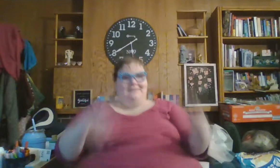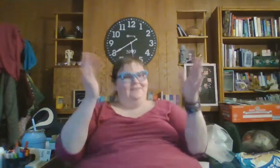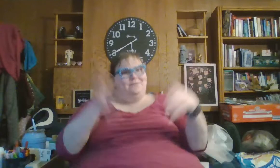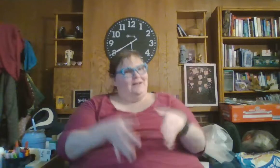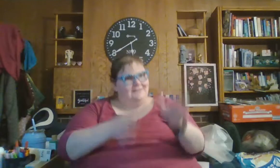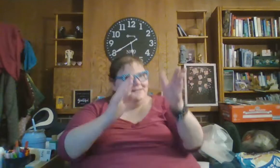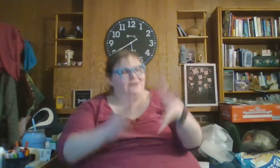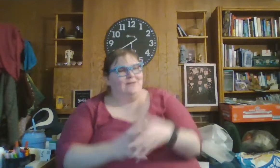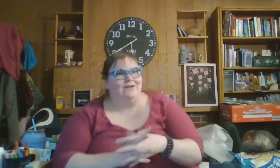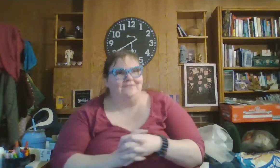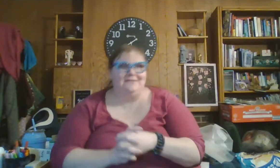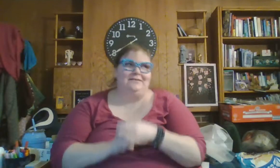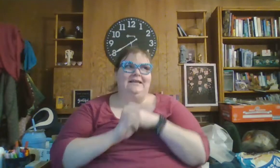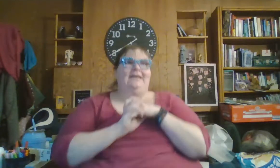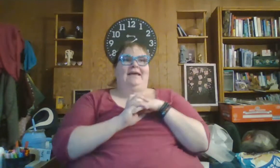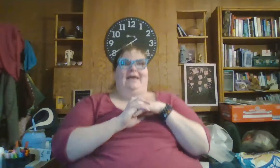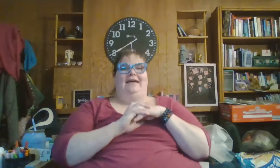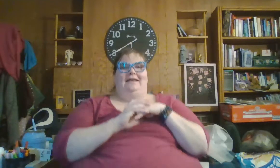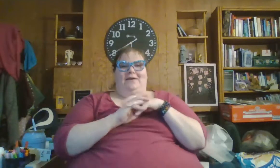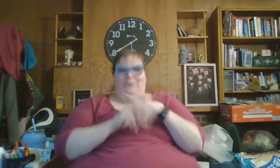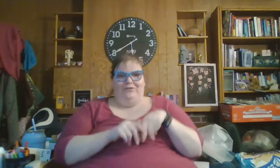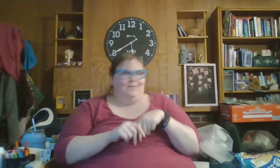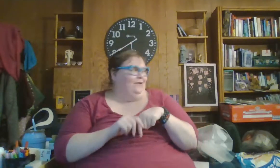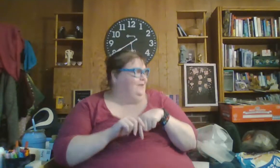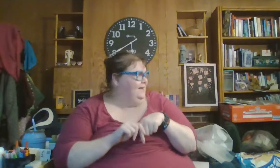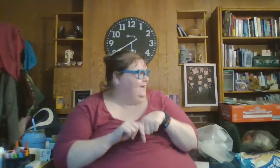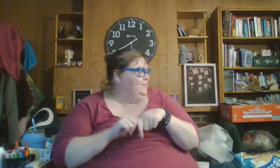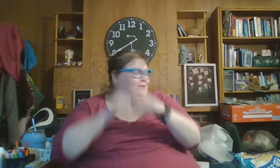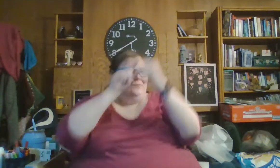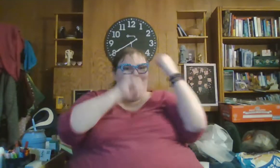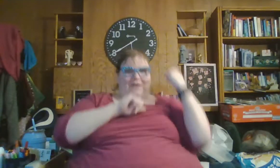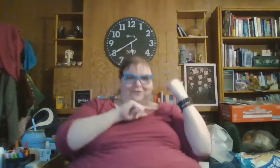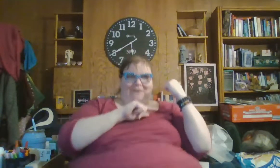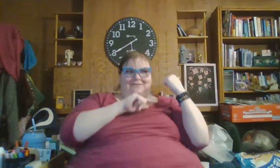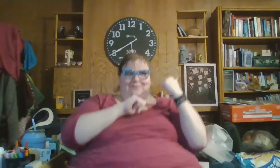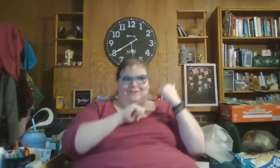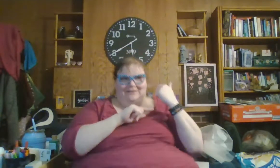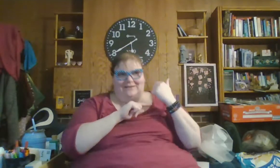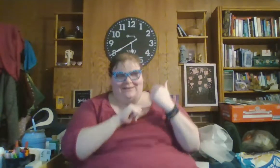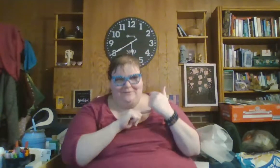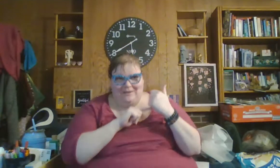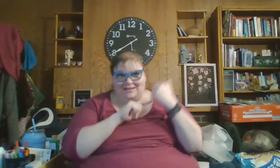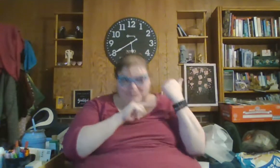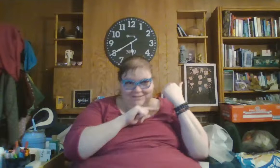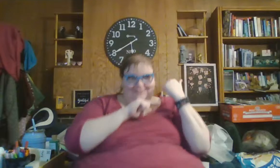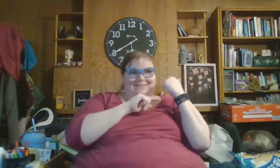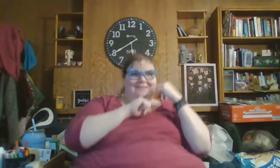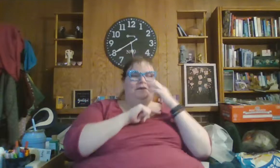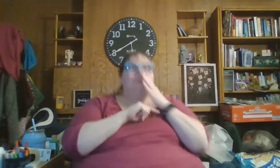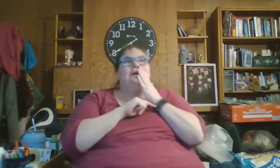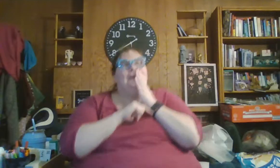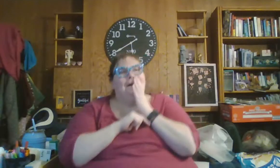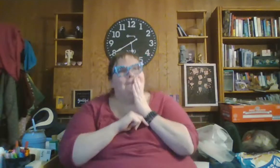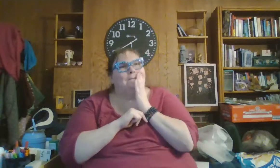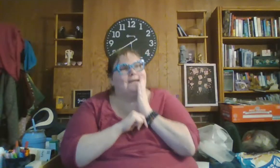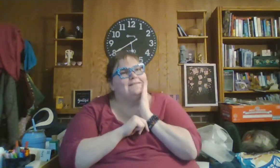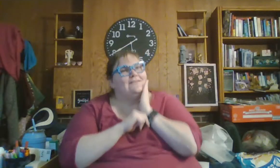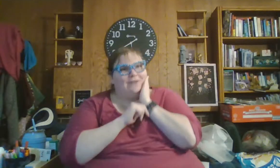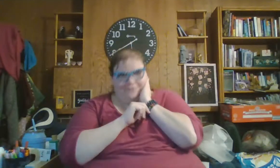the box under my craft table. And I pulled them out and I put them on my craft table in my kitchen because the craft table